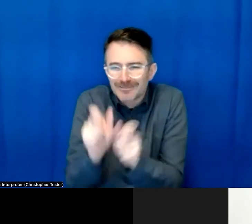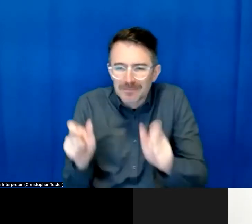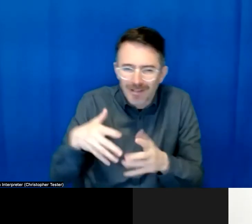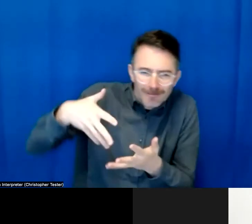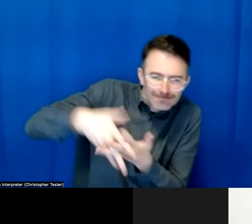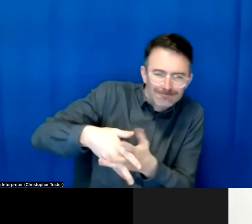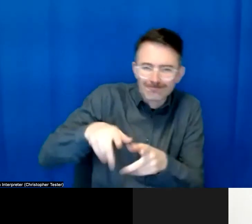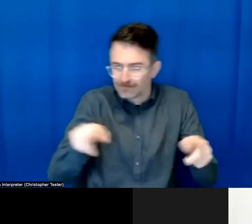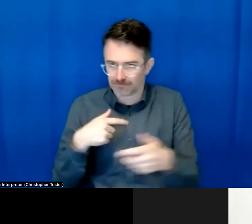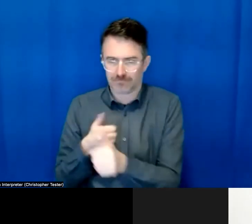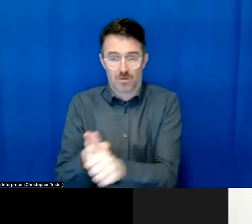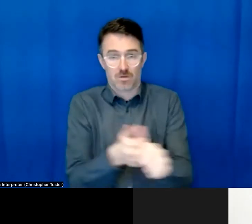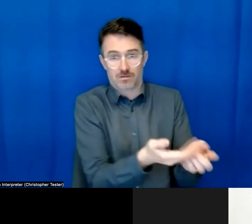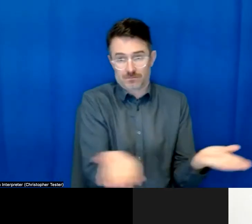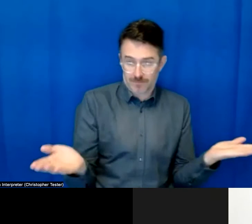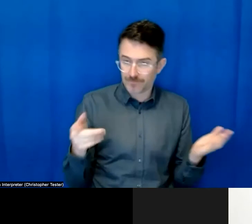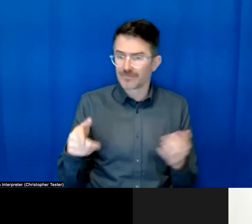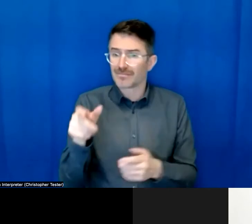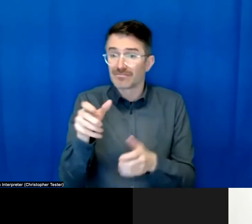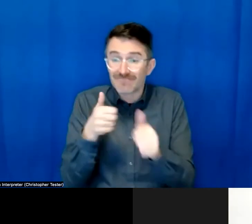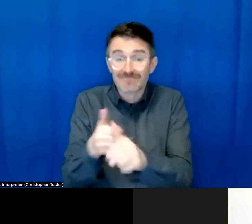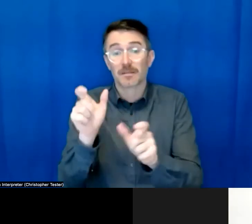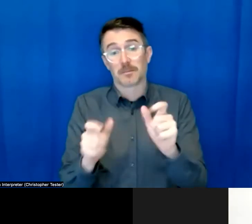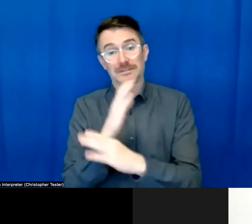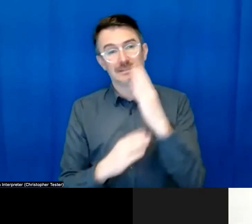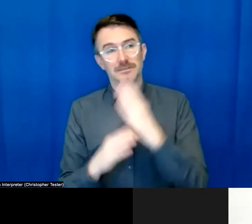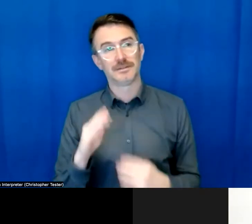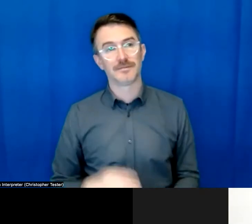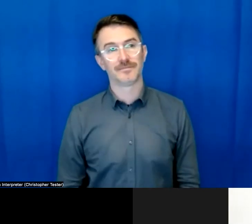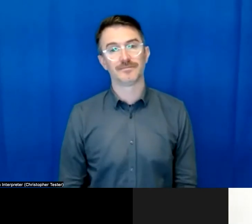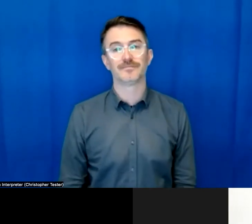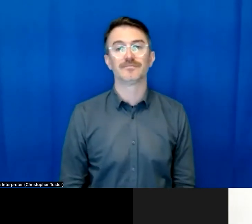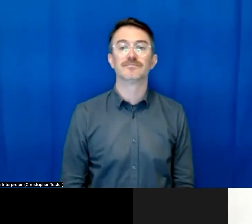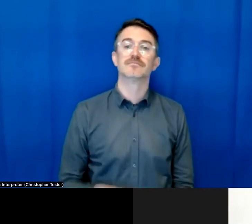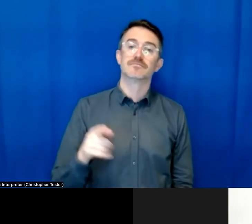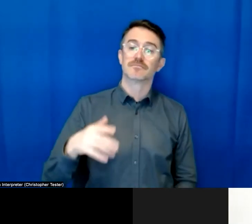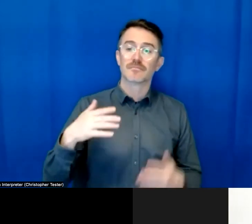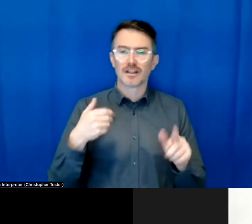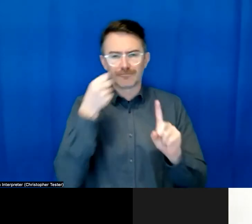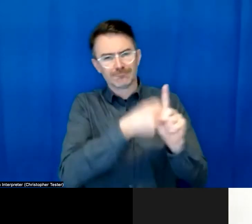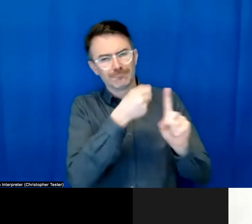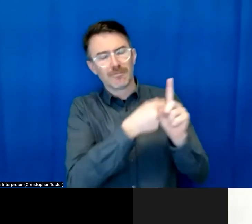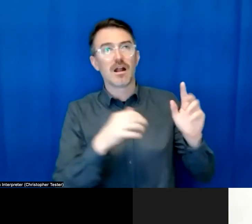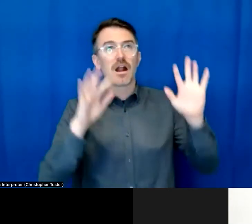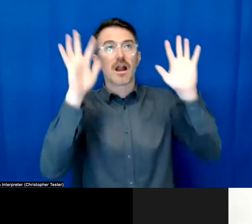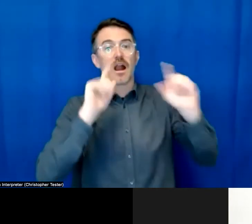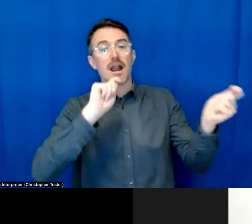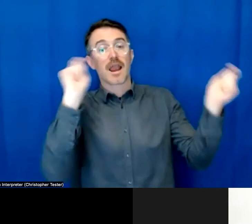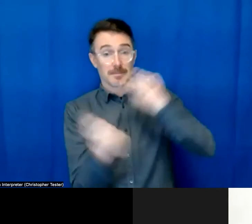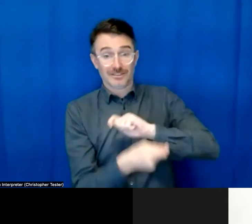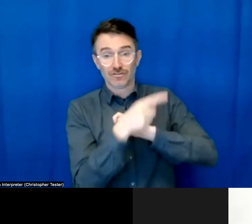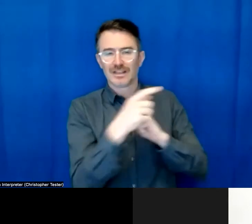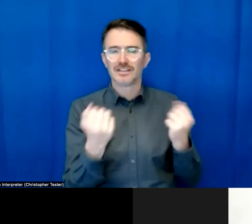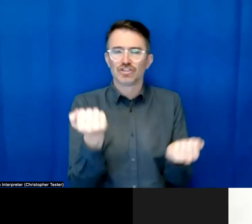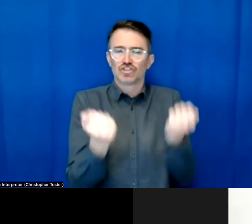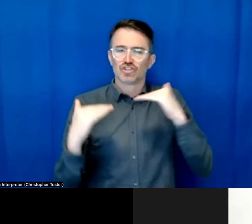in different movements, such as the women movement and climate justice. Her work has focused on promoting the rights of